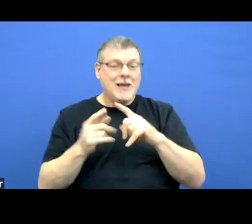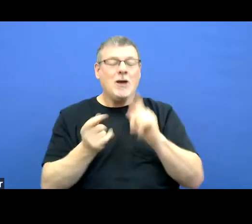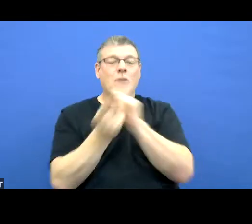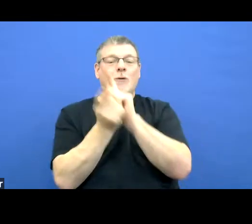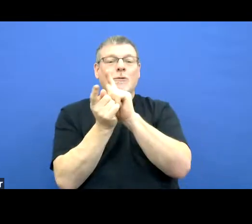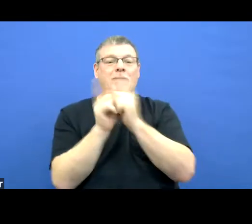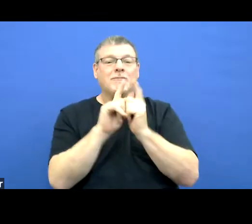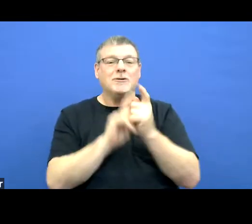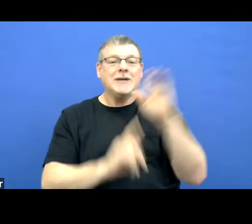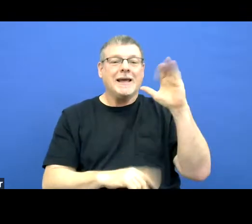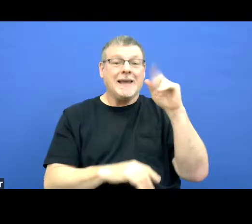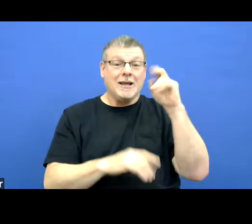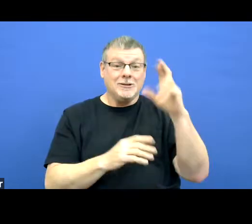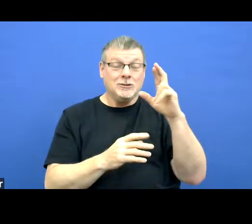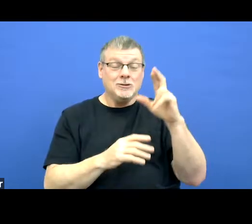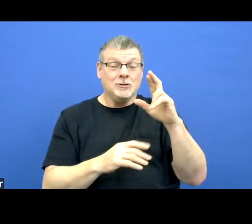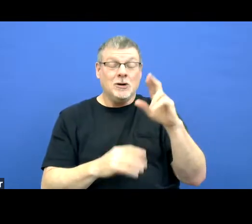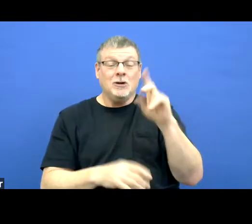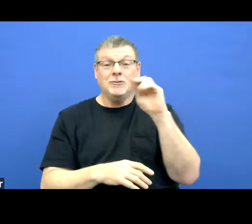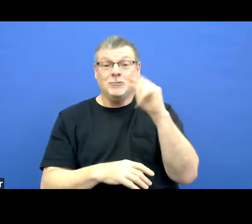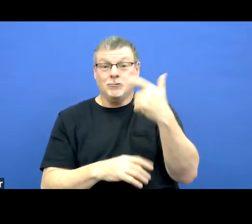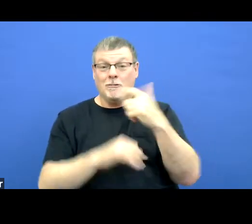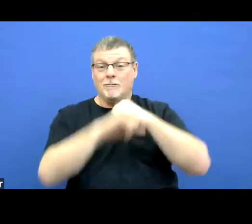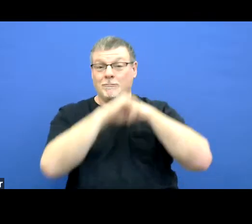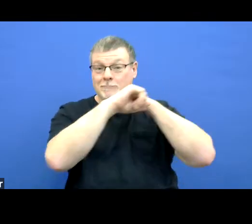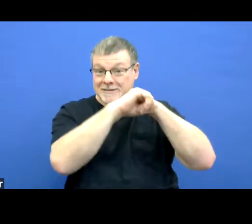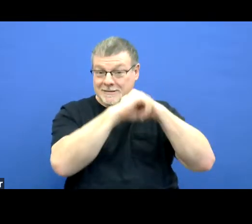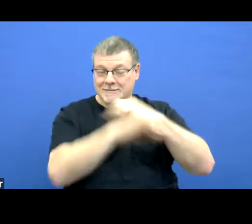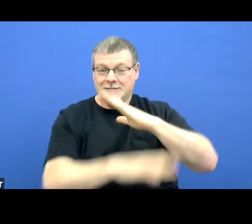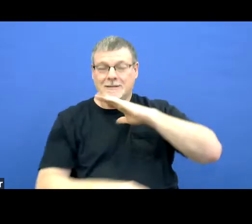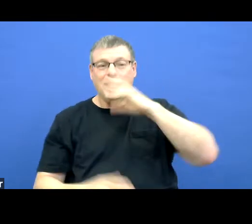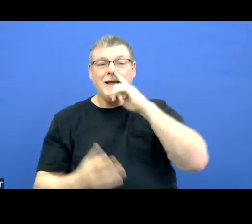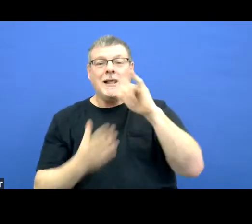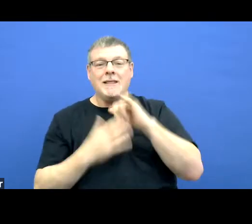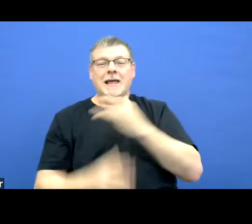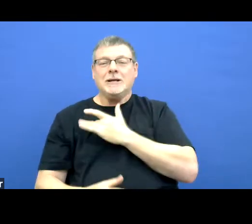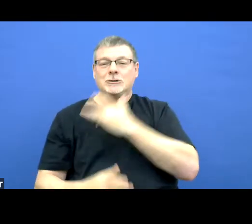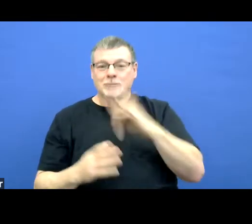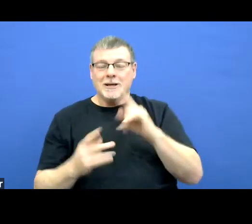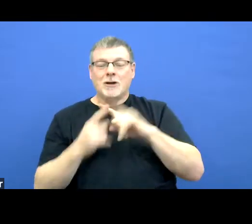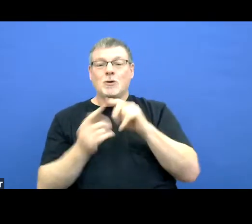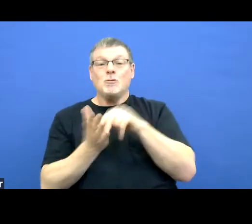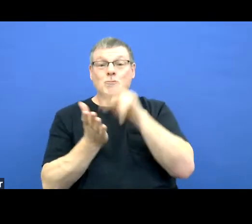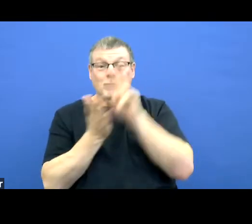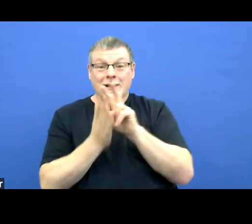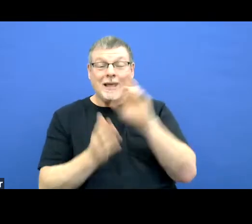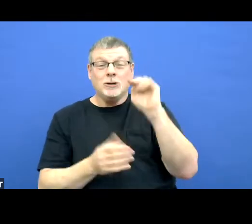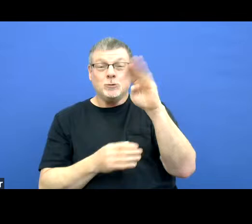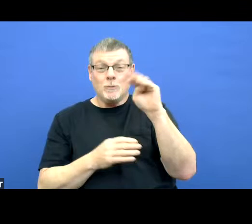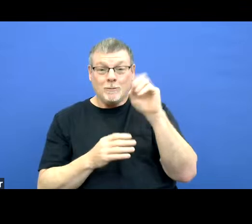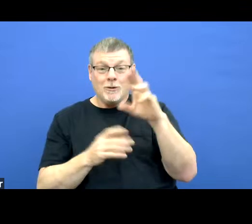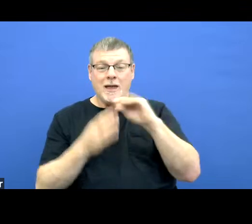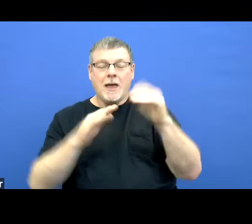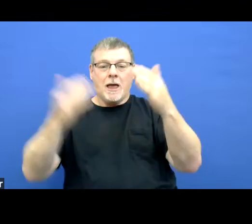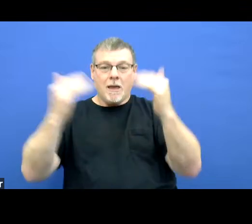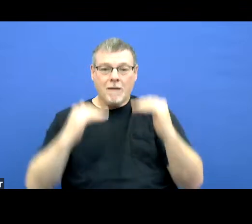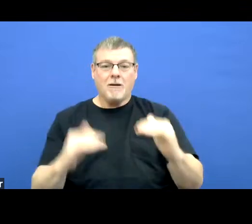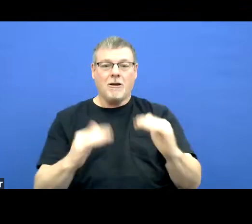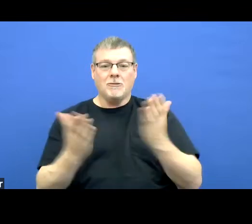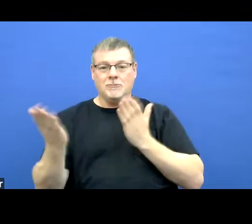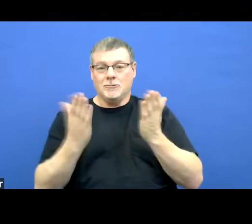Reversing Cancer Drug Resistance, Strategies for Resensitizing Relapsed Tumors in Underserved